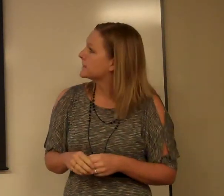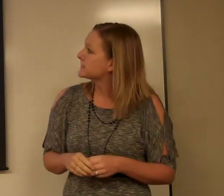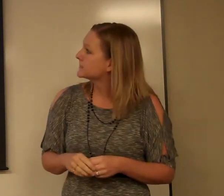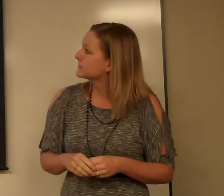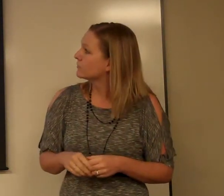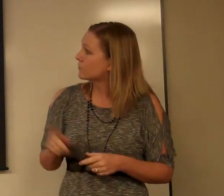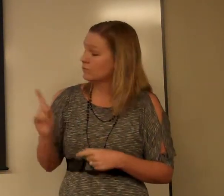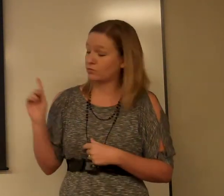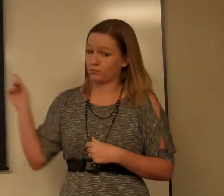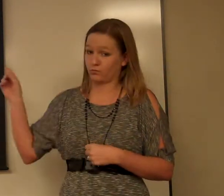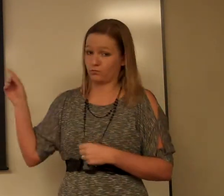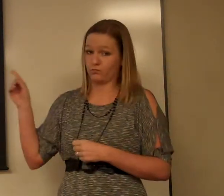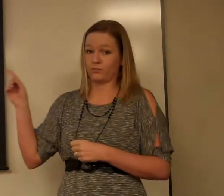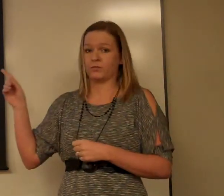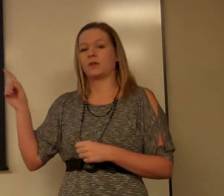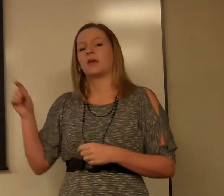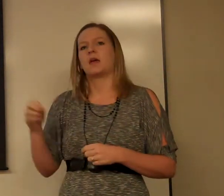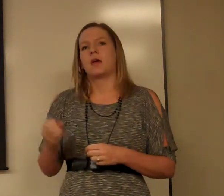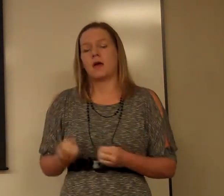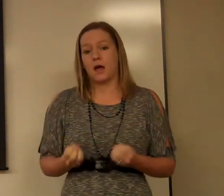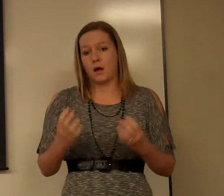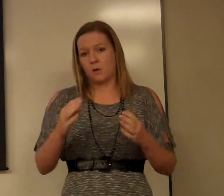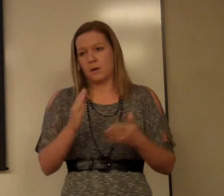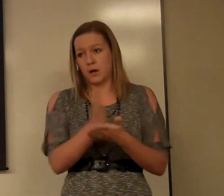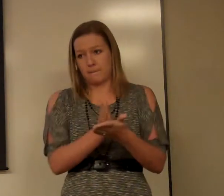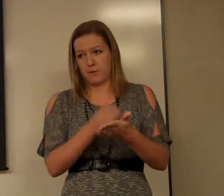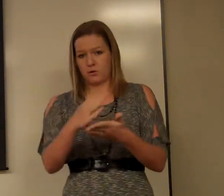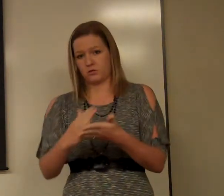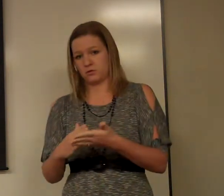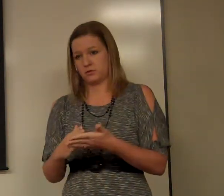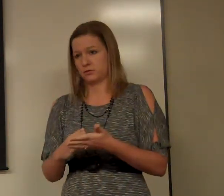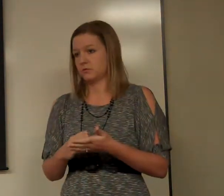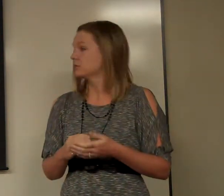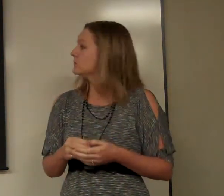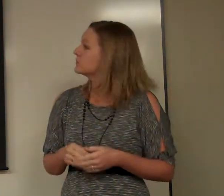What's this graph divided into? Well,